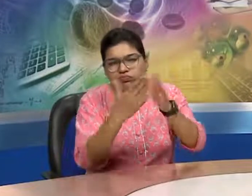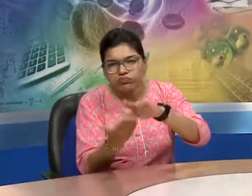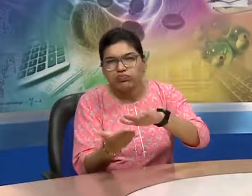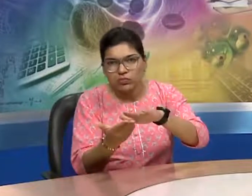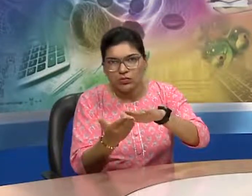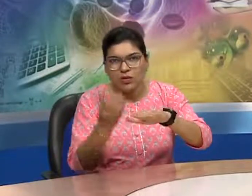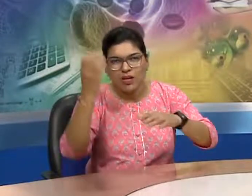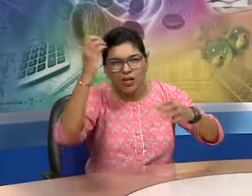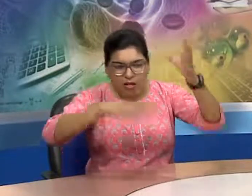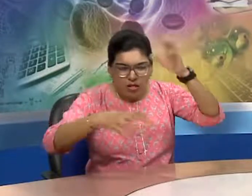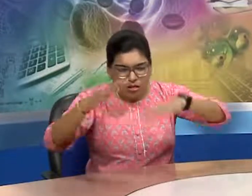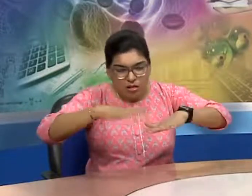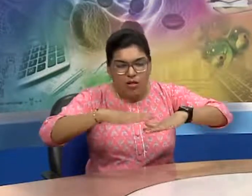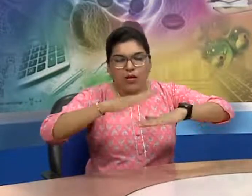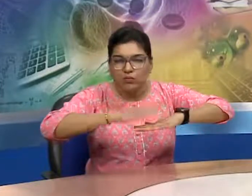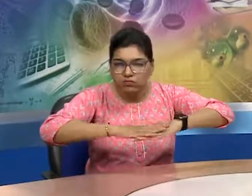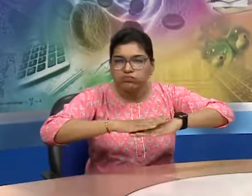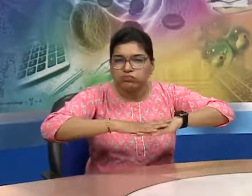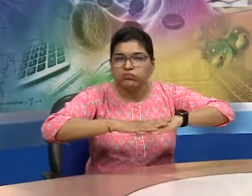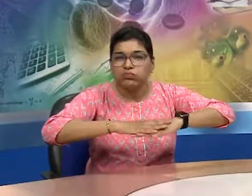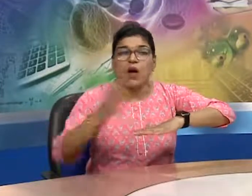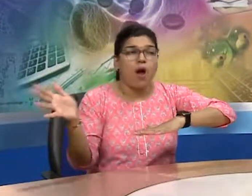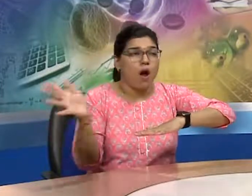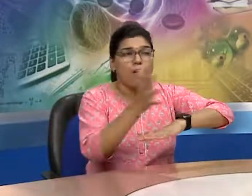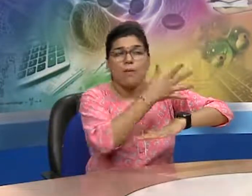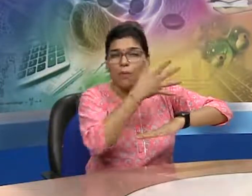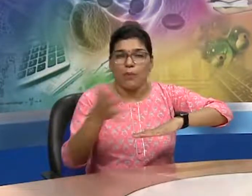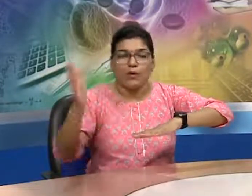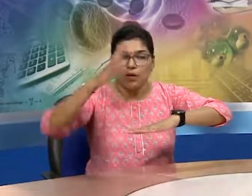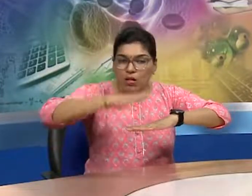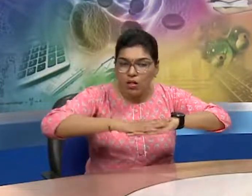years before Christ, when